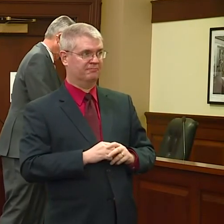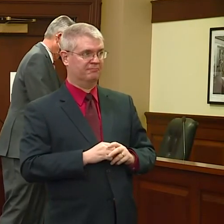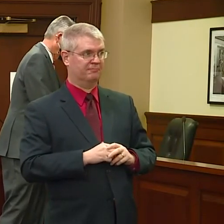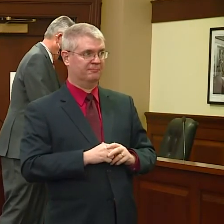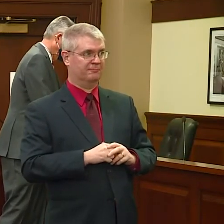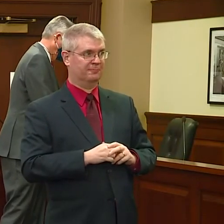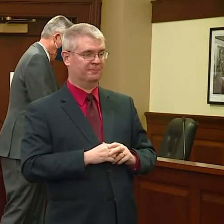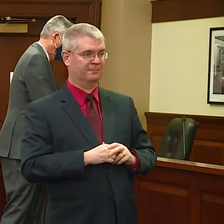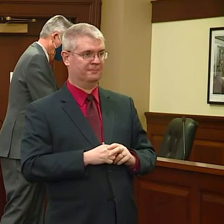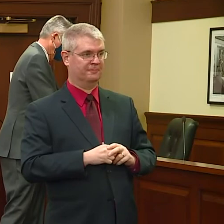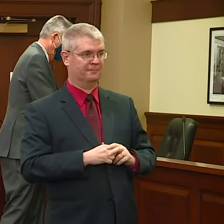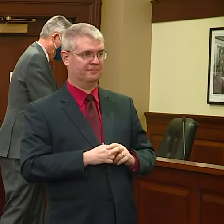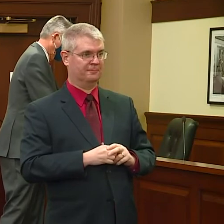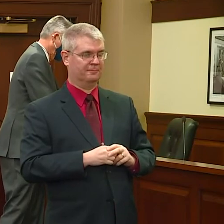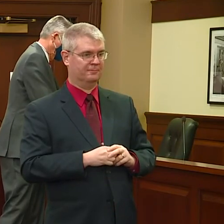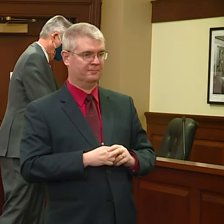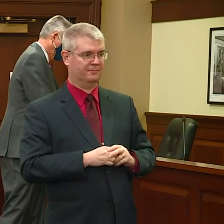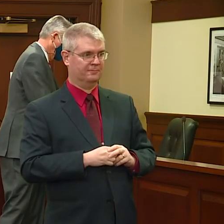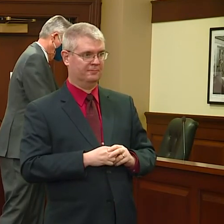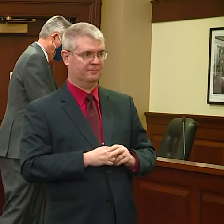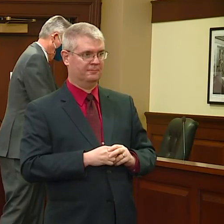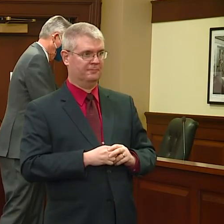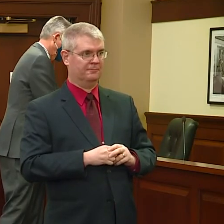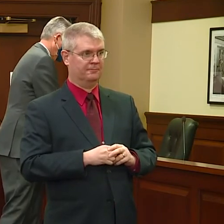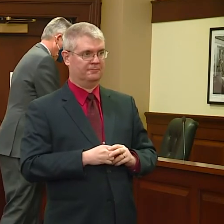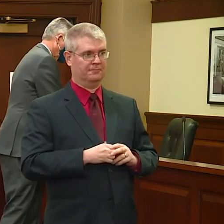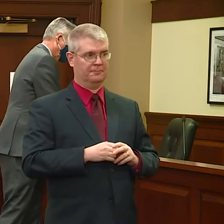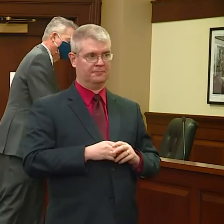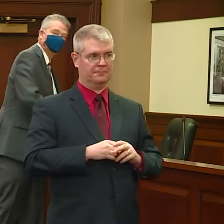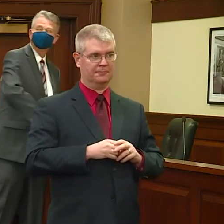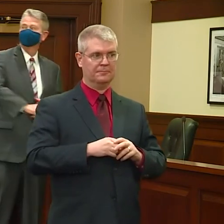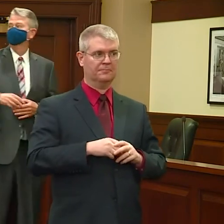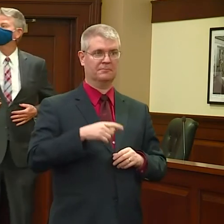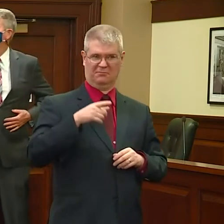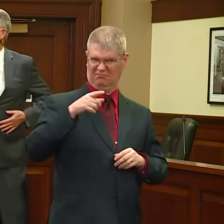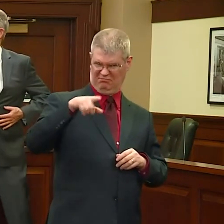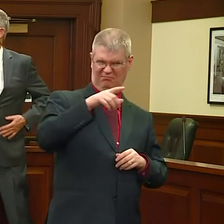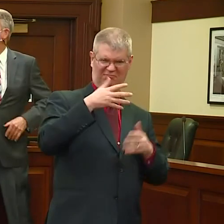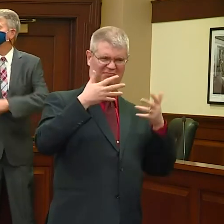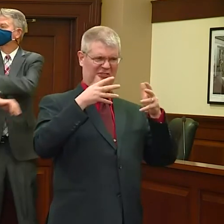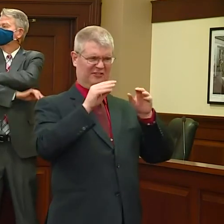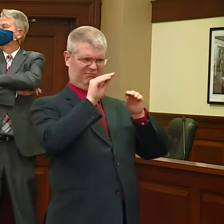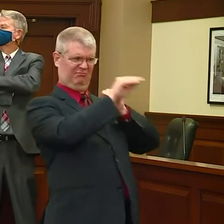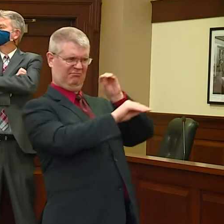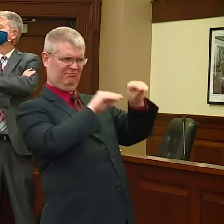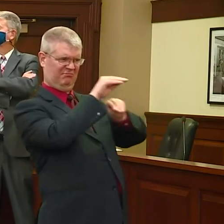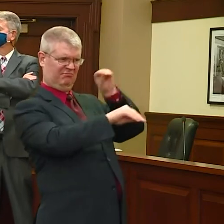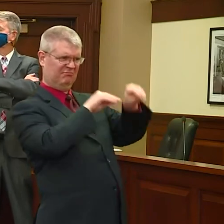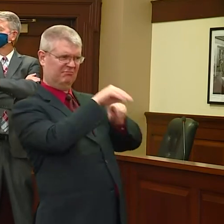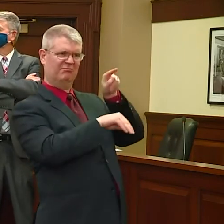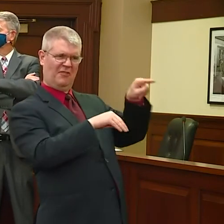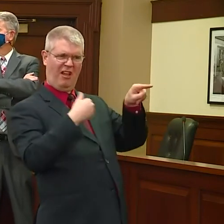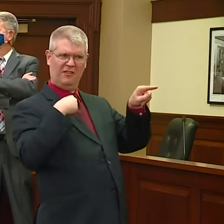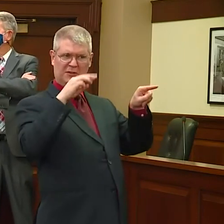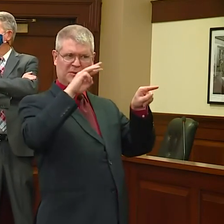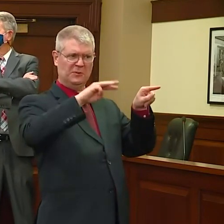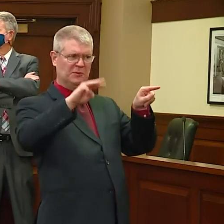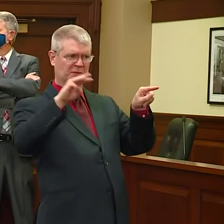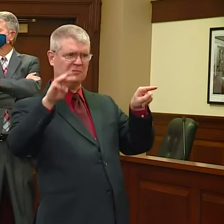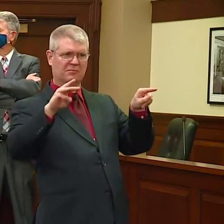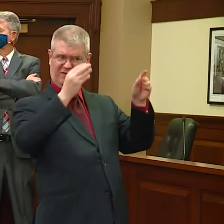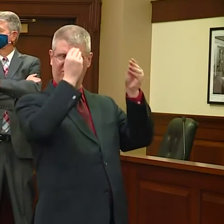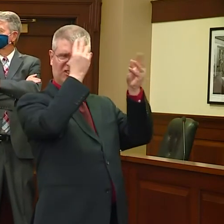attention. I know many of you are aware of this site, but we look at this one very regularly. This is a Brown School